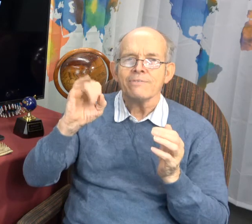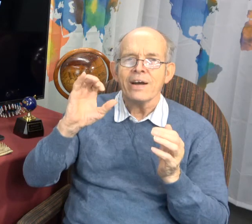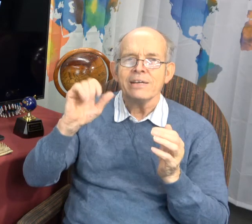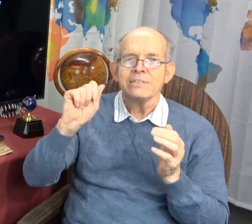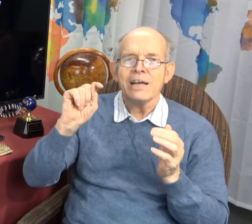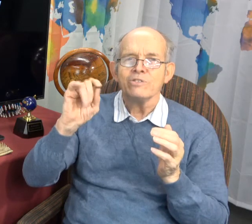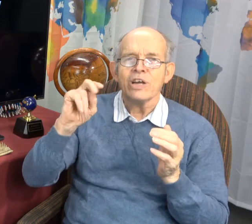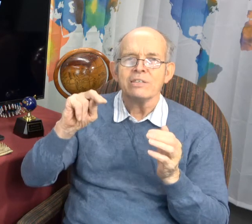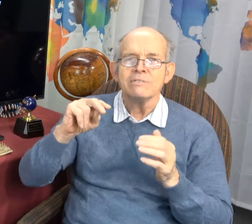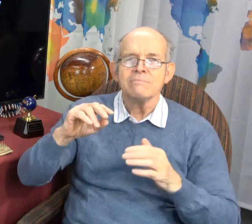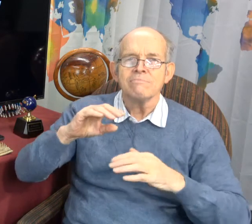justification.